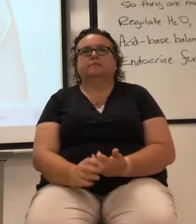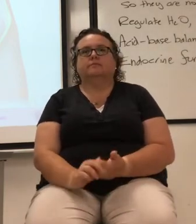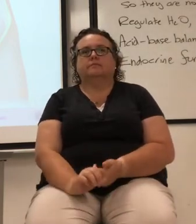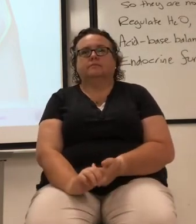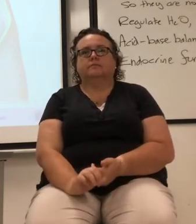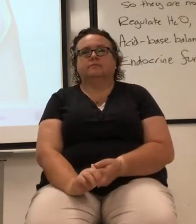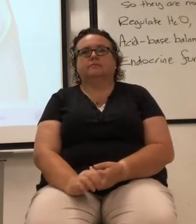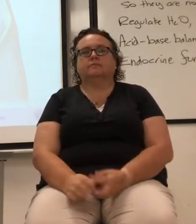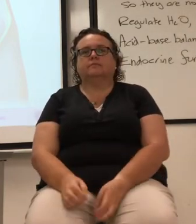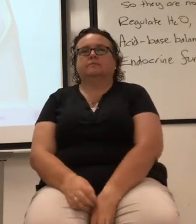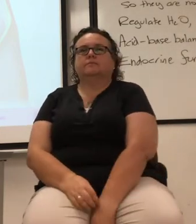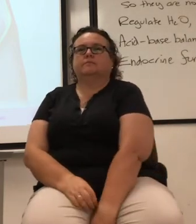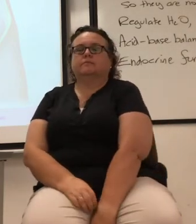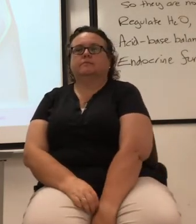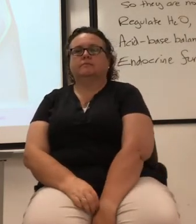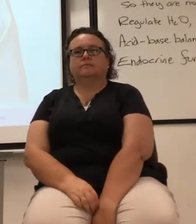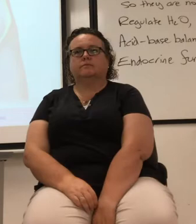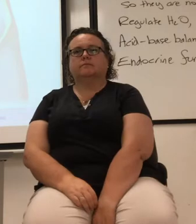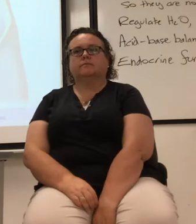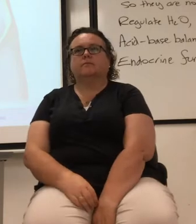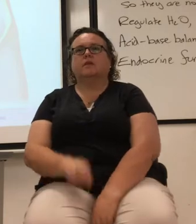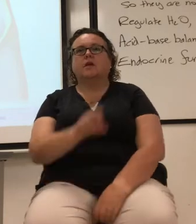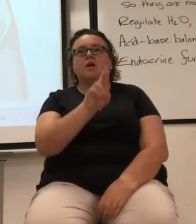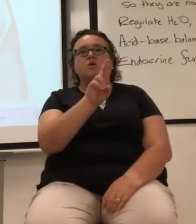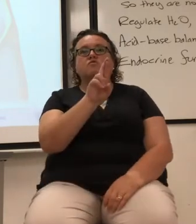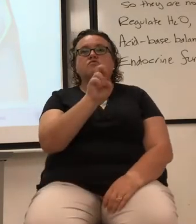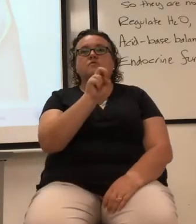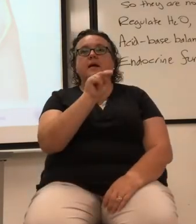that is renin and EPO.